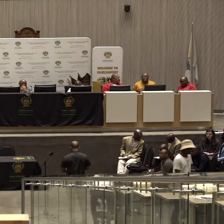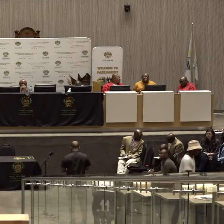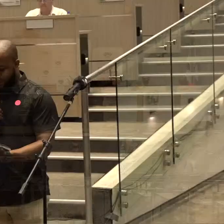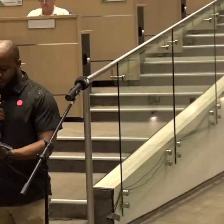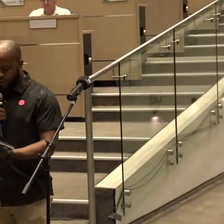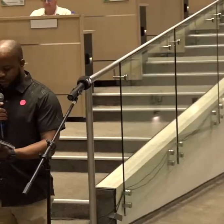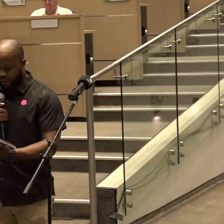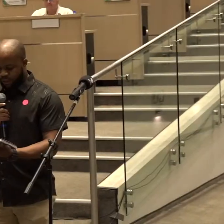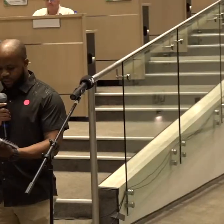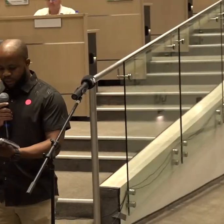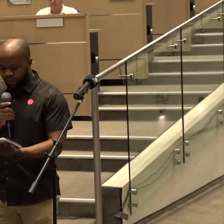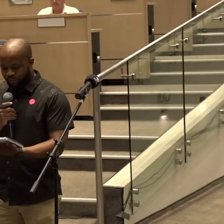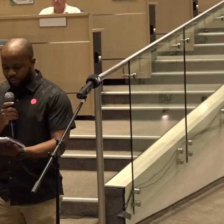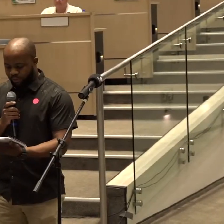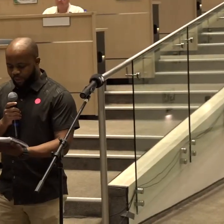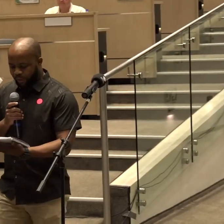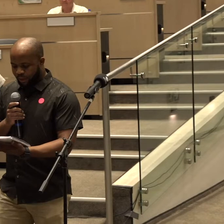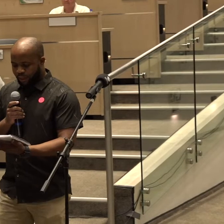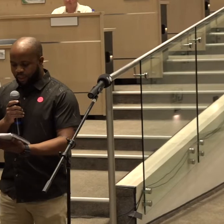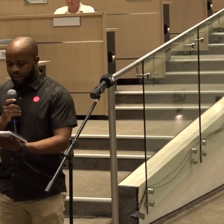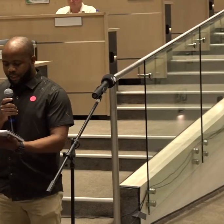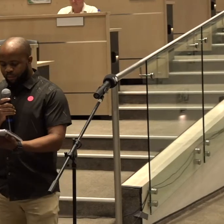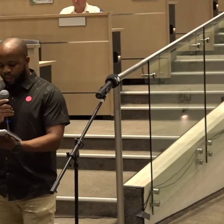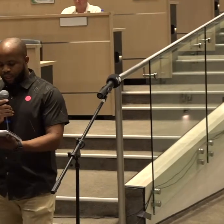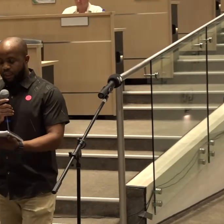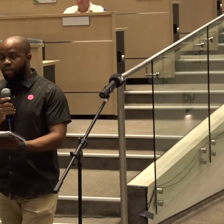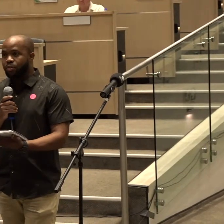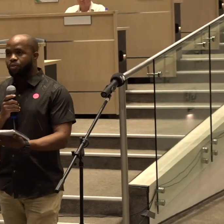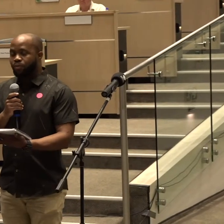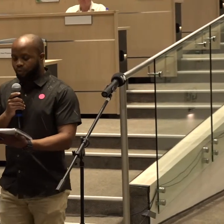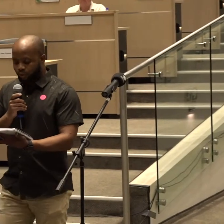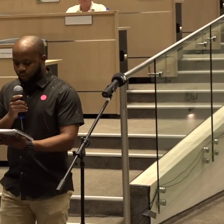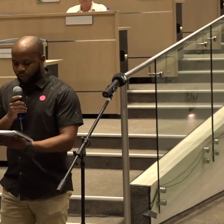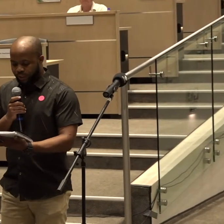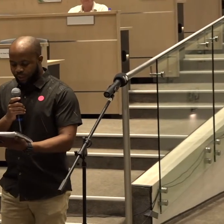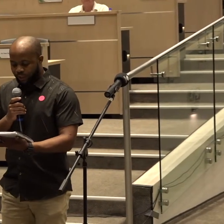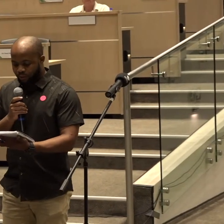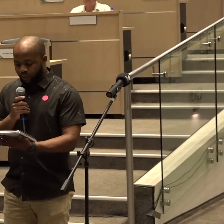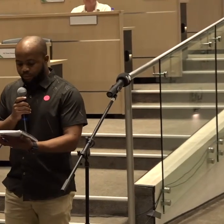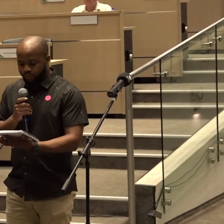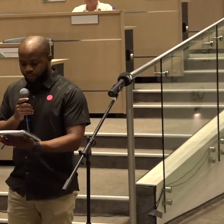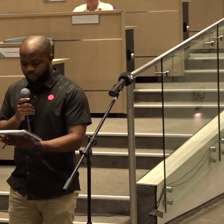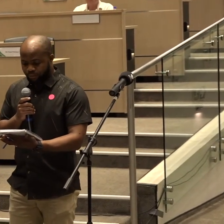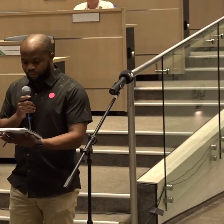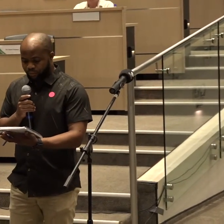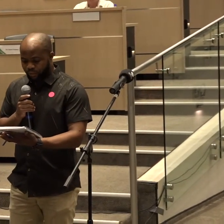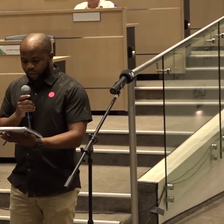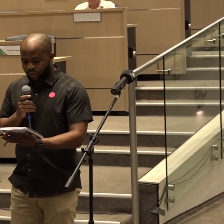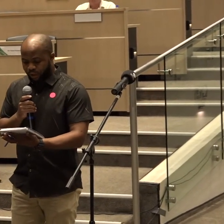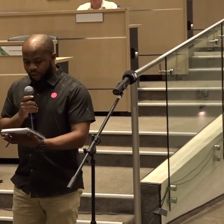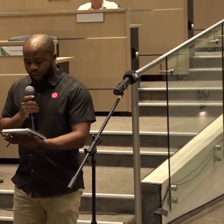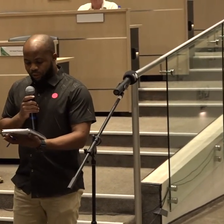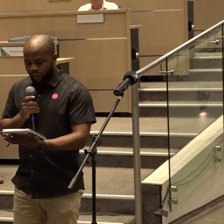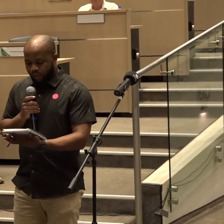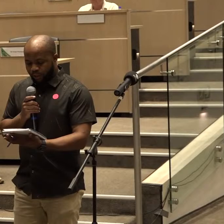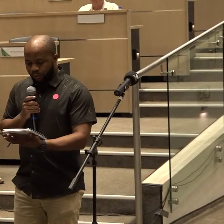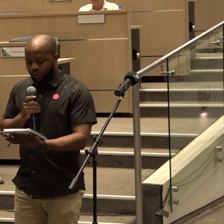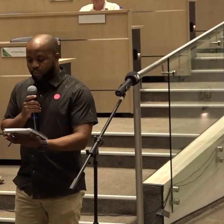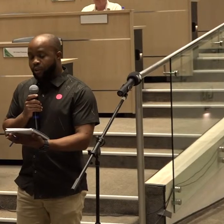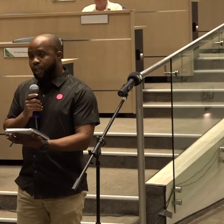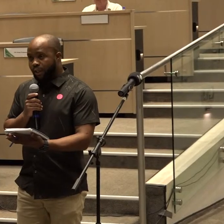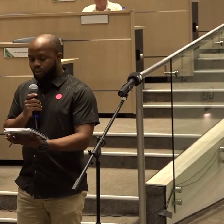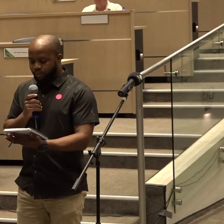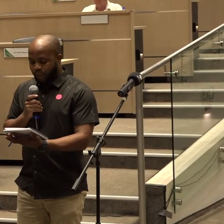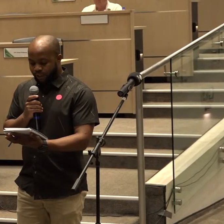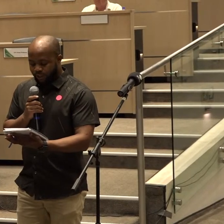greetings um let me start by thanking you for your presence here today well